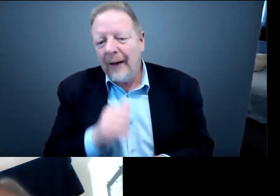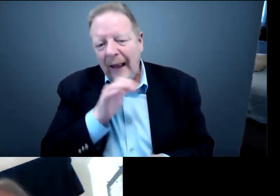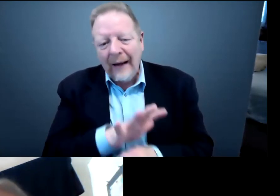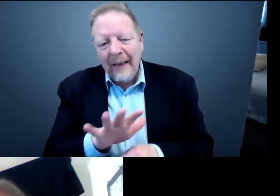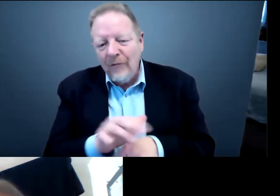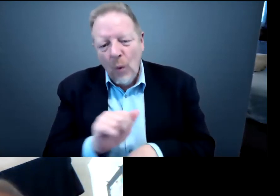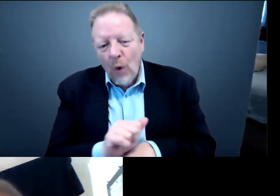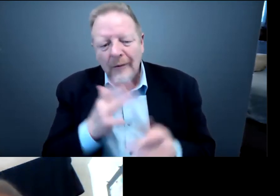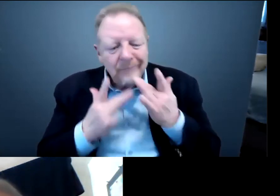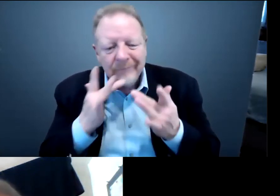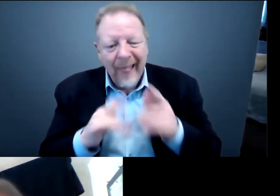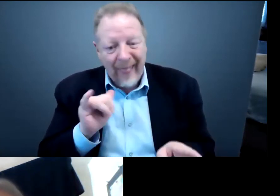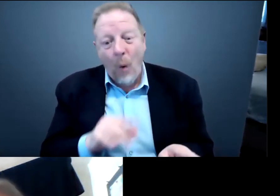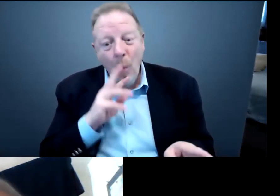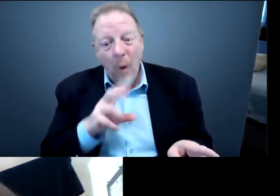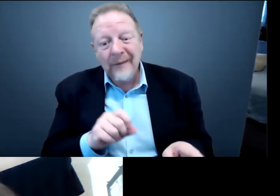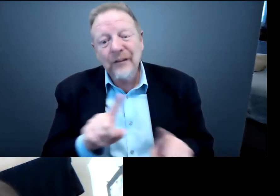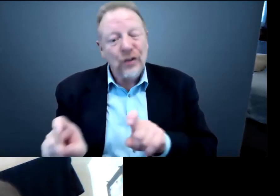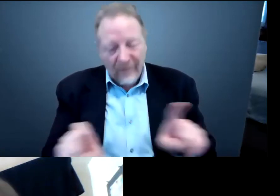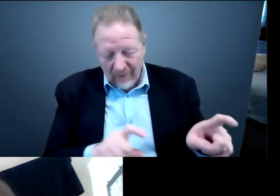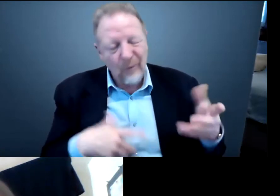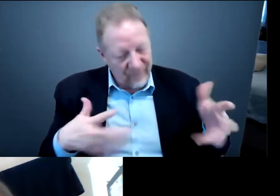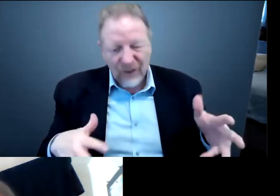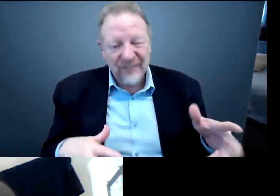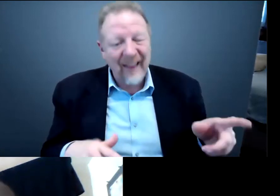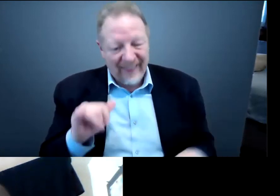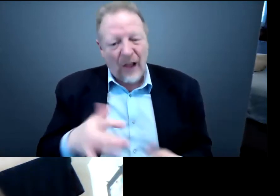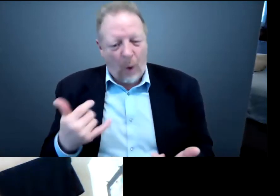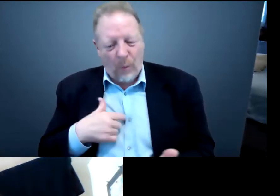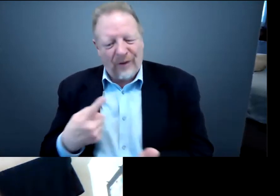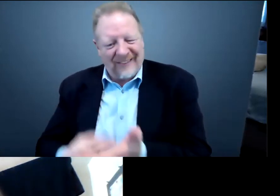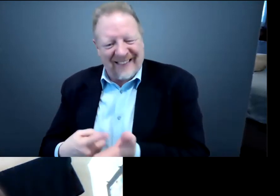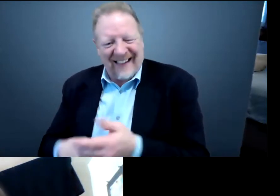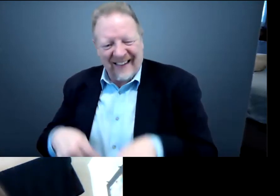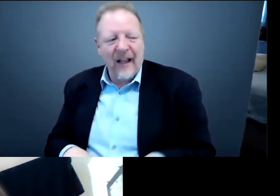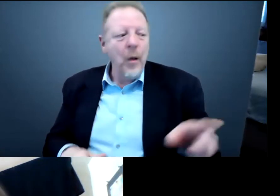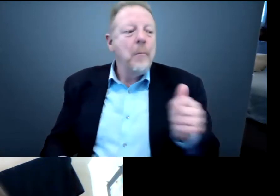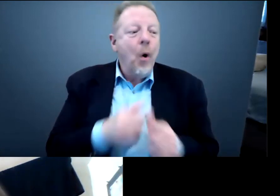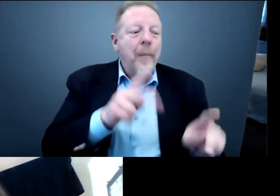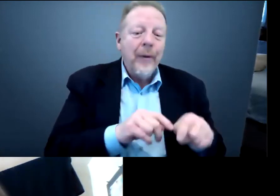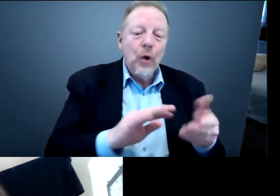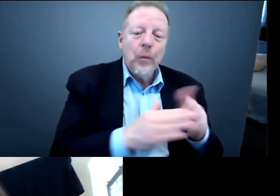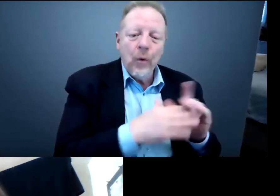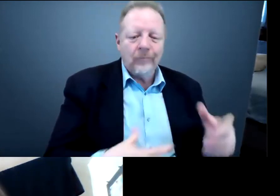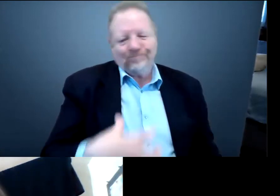So I think that kind of is what they. So it is on, oh, good. Okay. Yeah, so I kind of think that was what one of